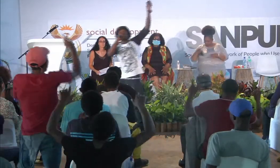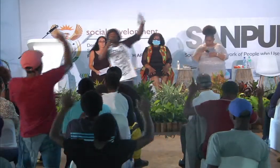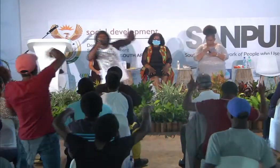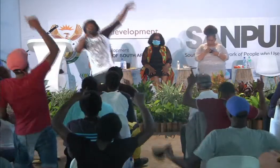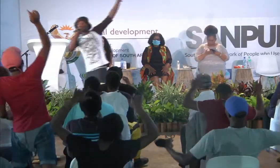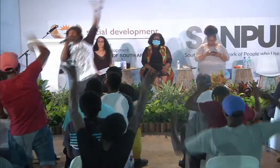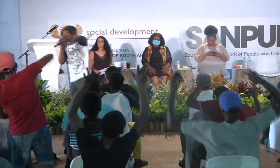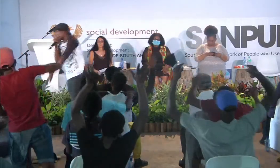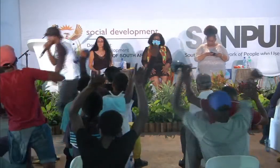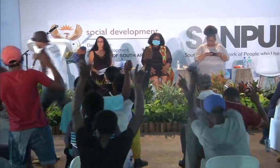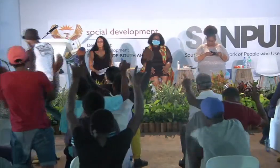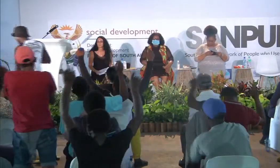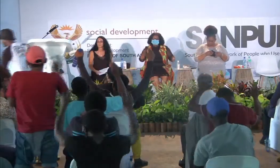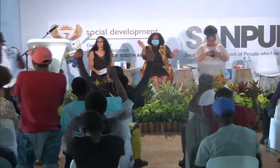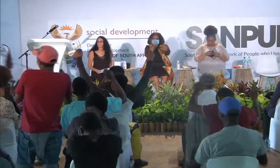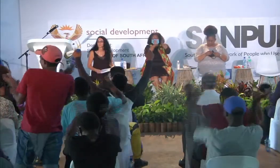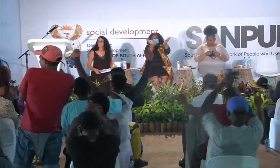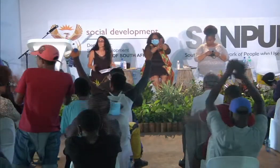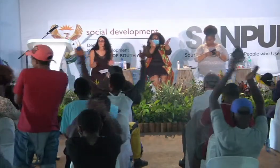Hoodie, yeah.